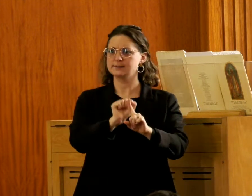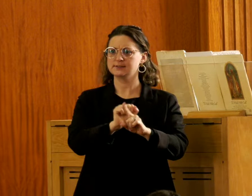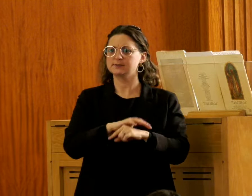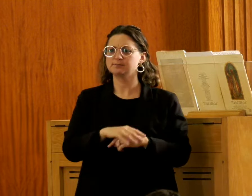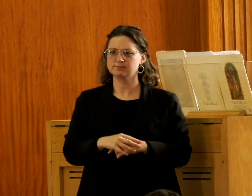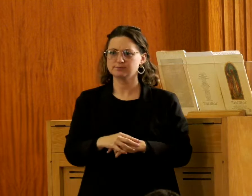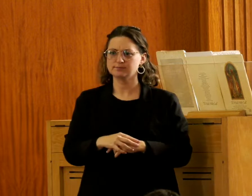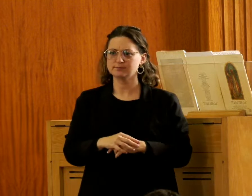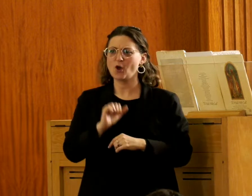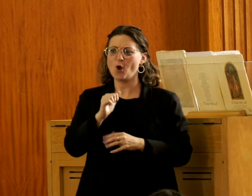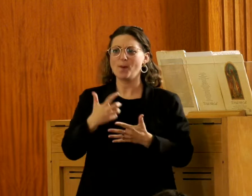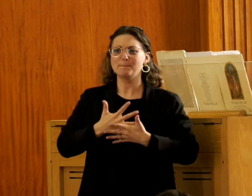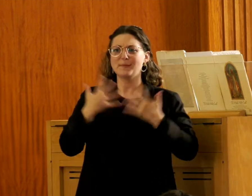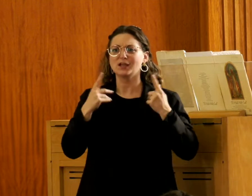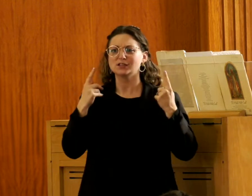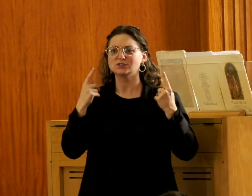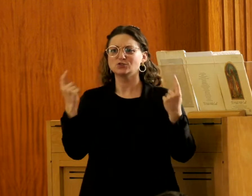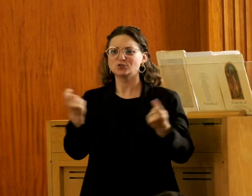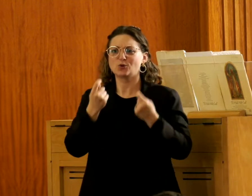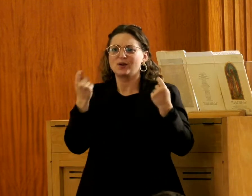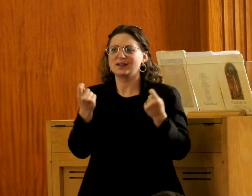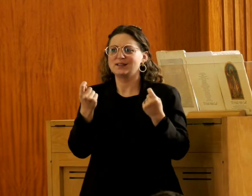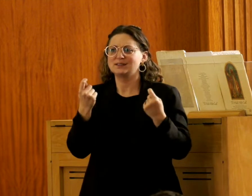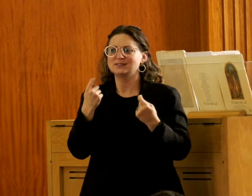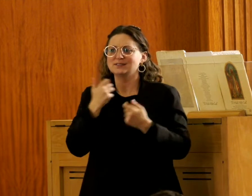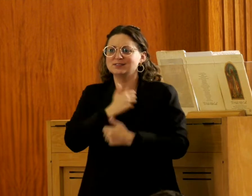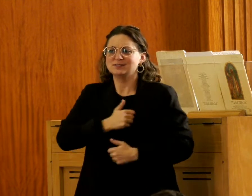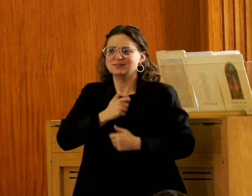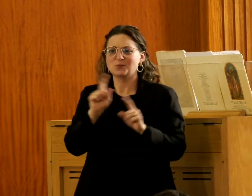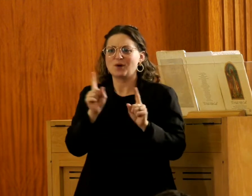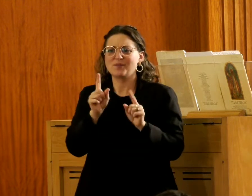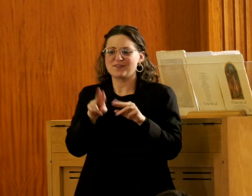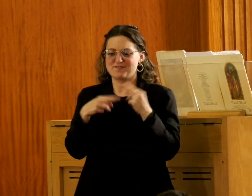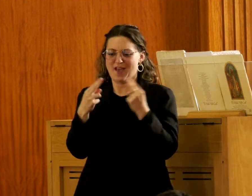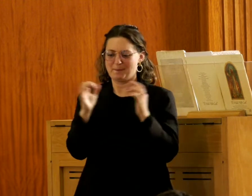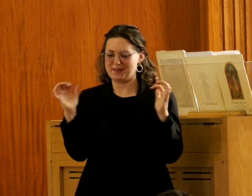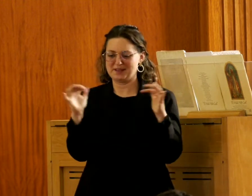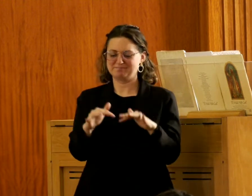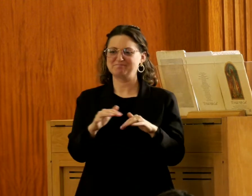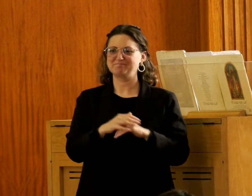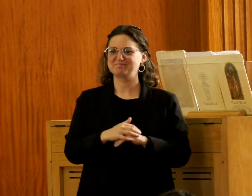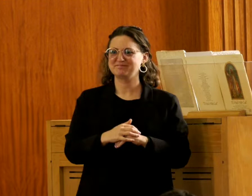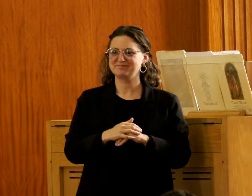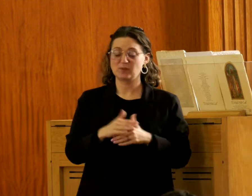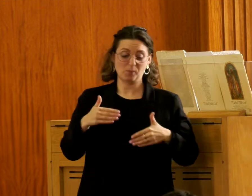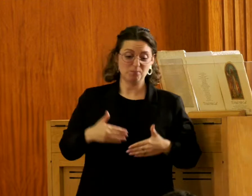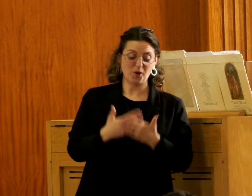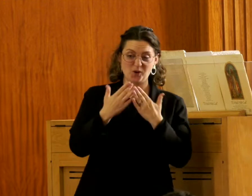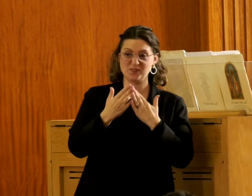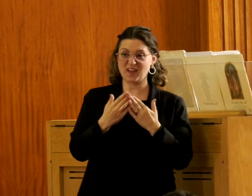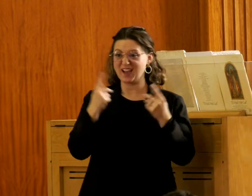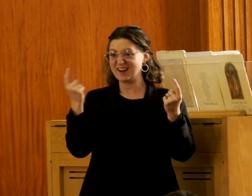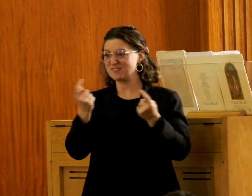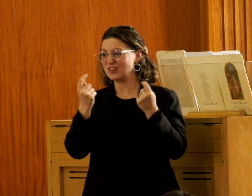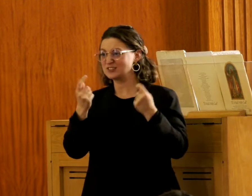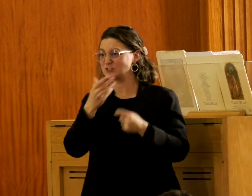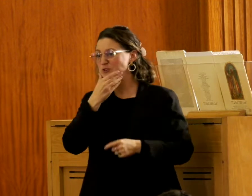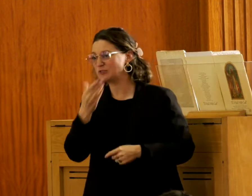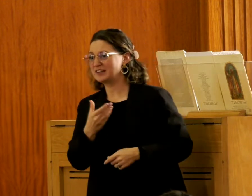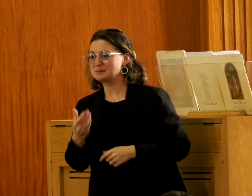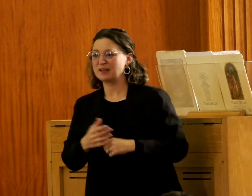Joan's greatest joy was having the family all together on every occasion, whether it be a birthday, anniversary, Christmas or